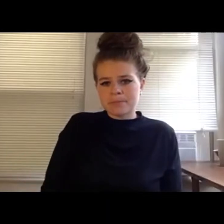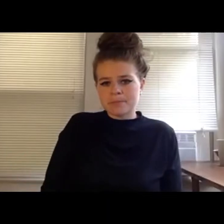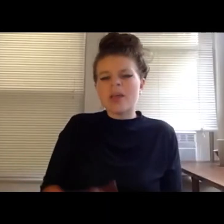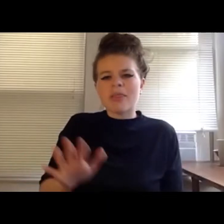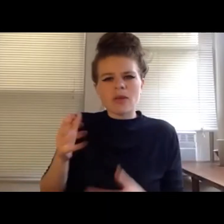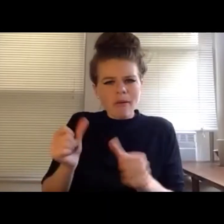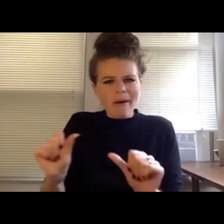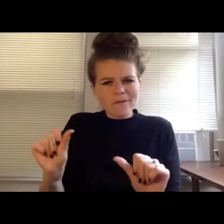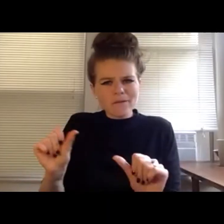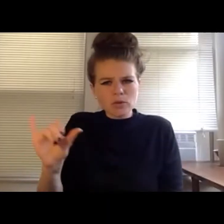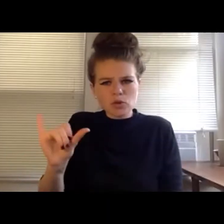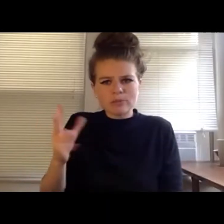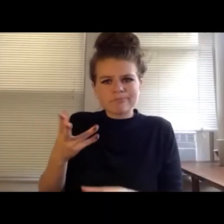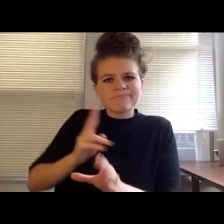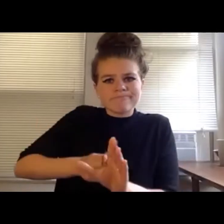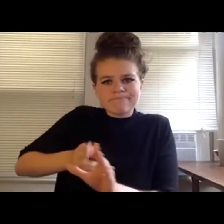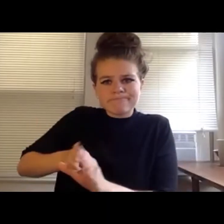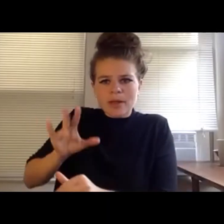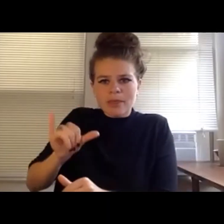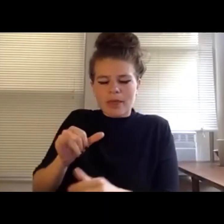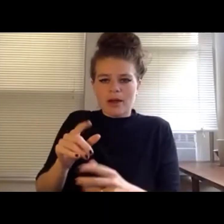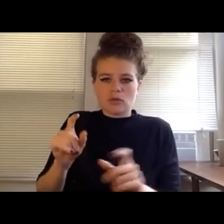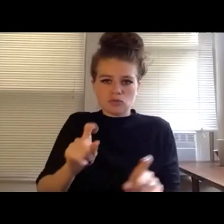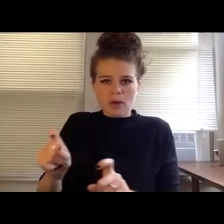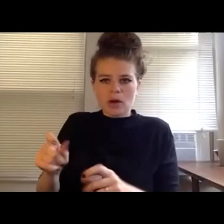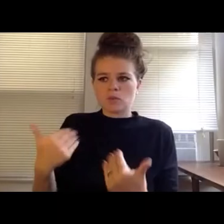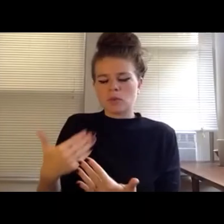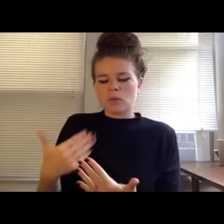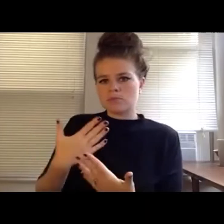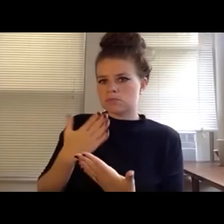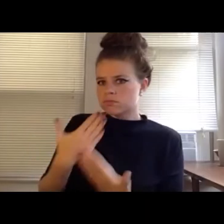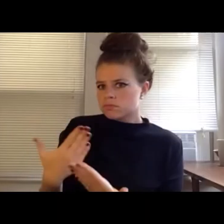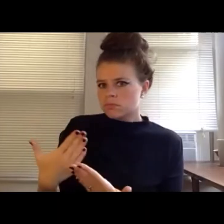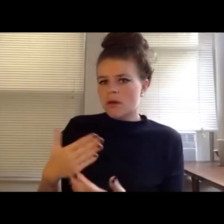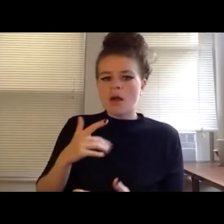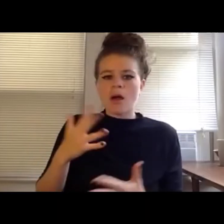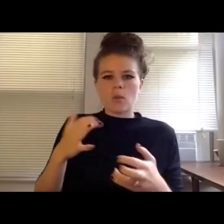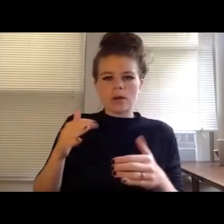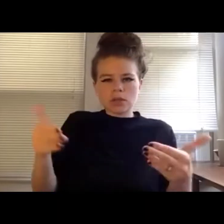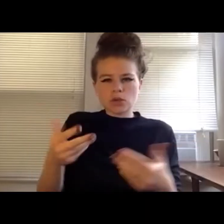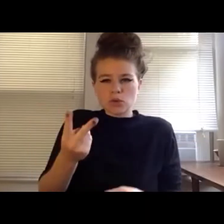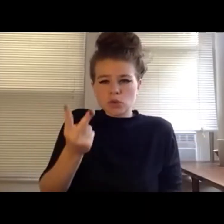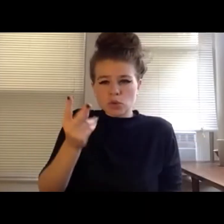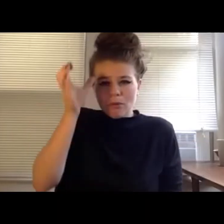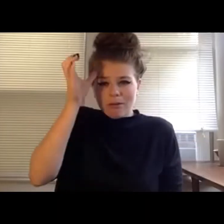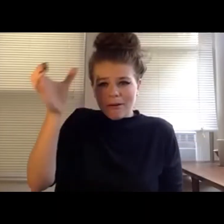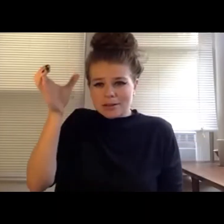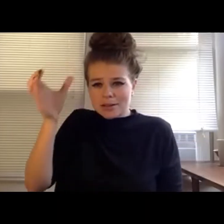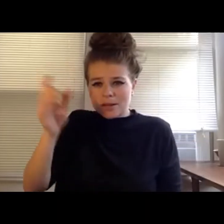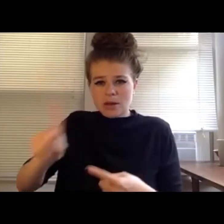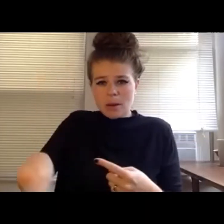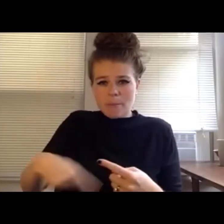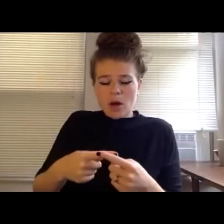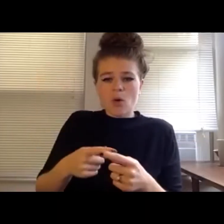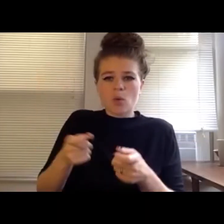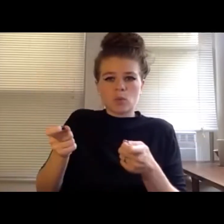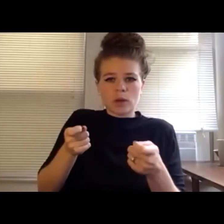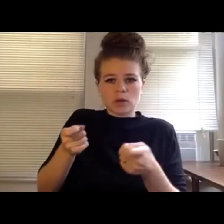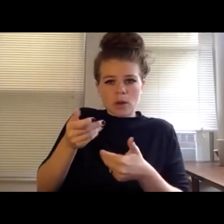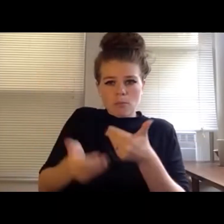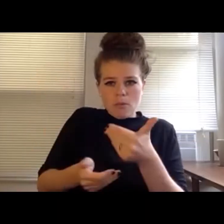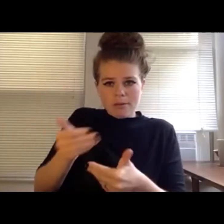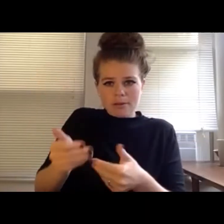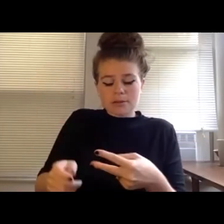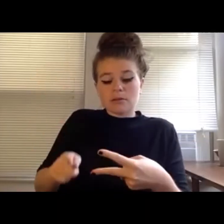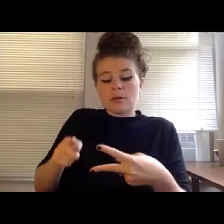effort in participating in this clinical trial. So I want to introduce 2 concepts about regulatory process. So